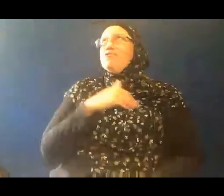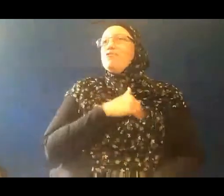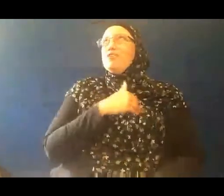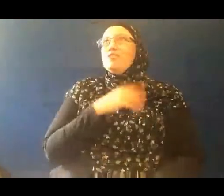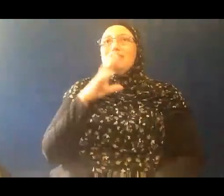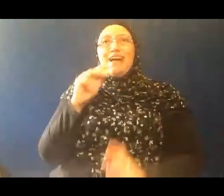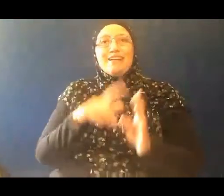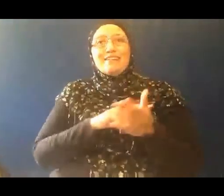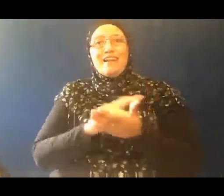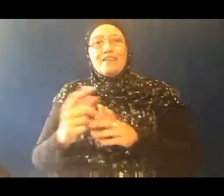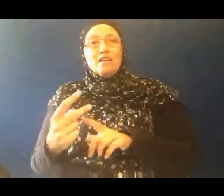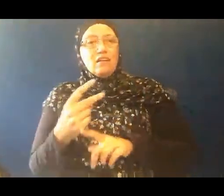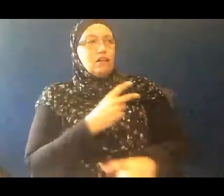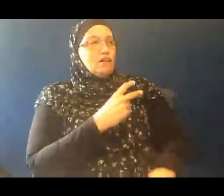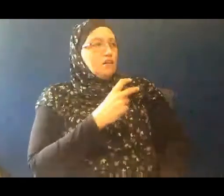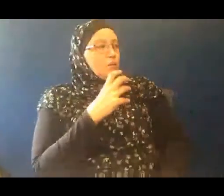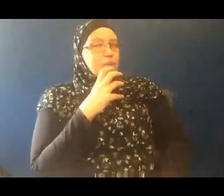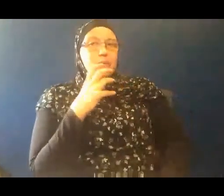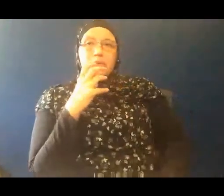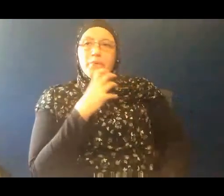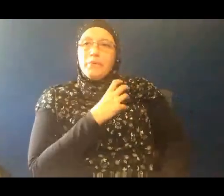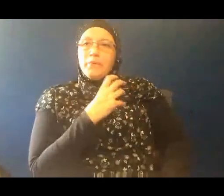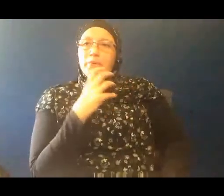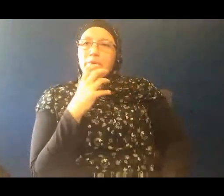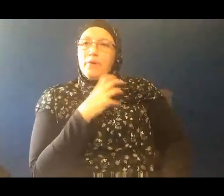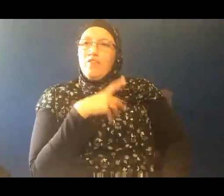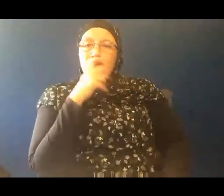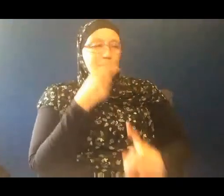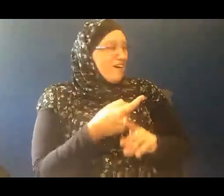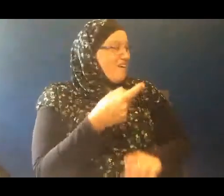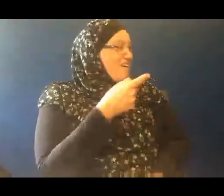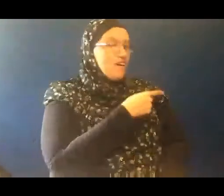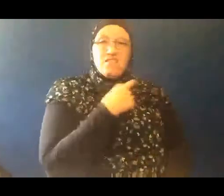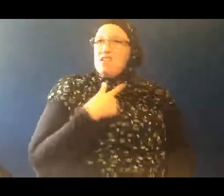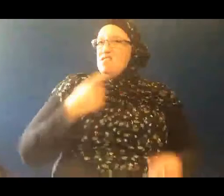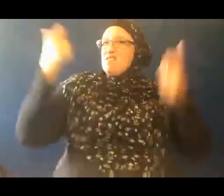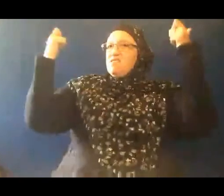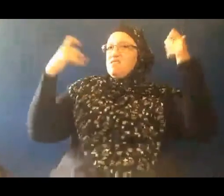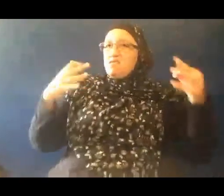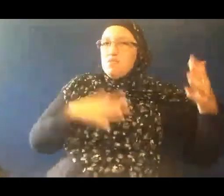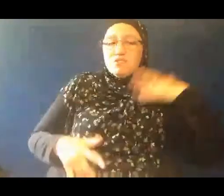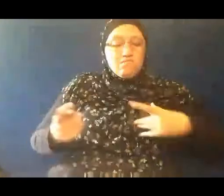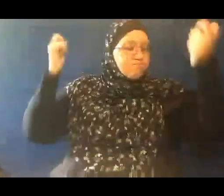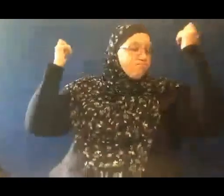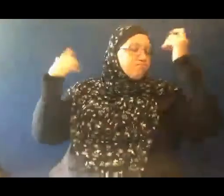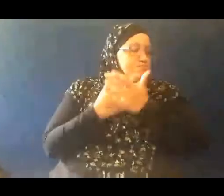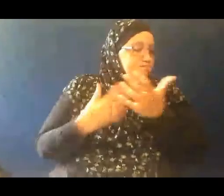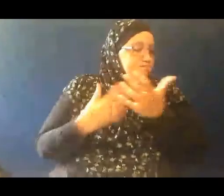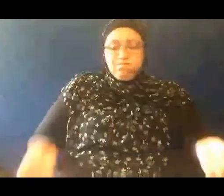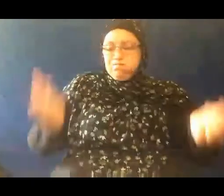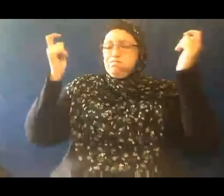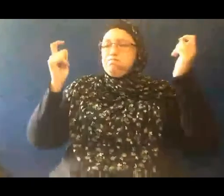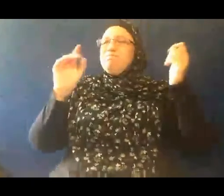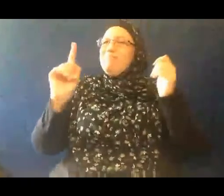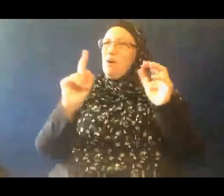look back and say, wow, I remember back then how impatient I was. So Quran says definitely one of